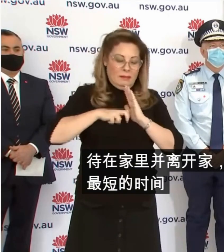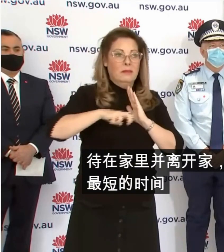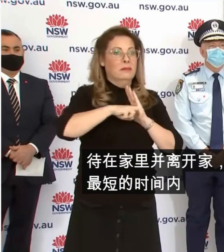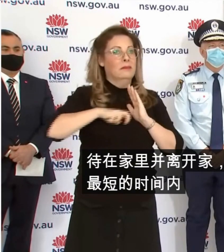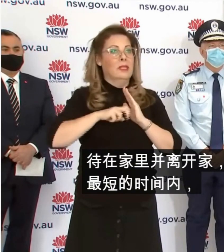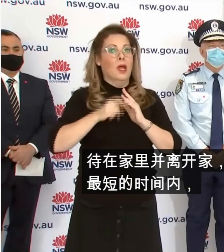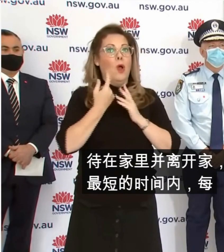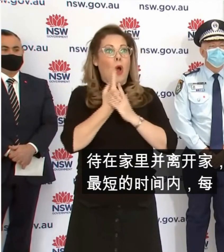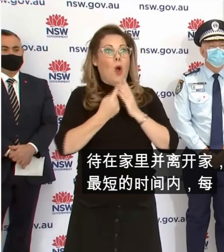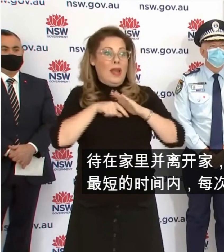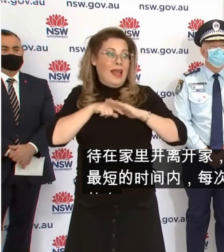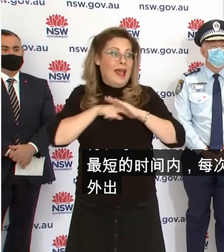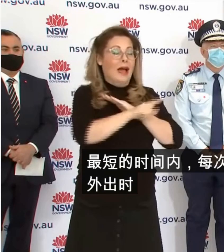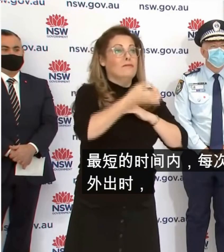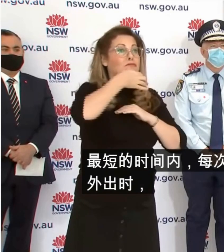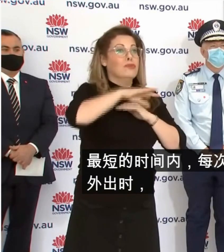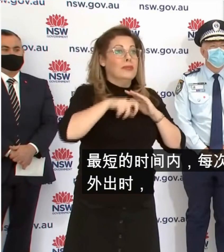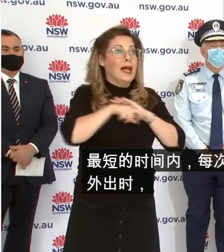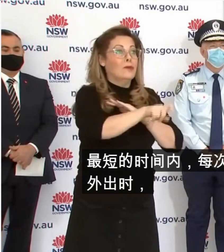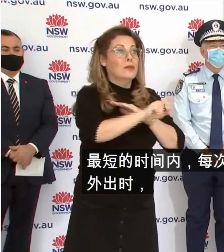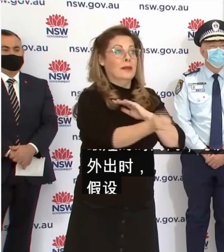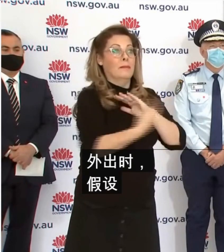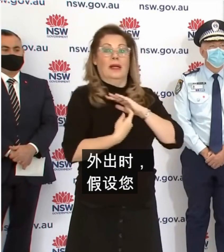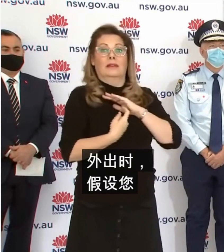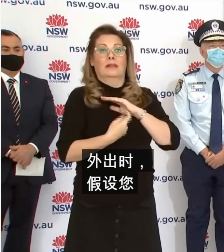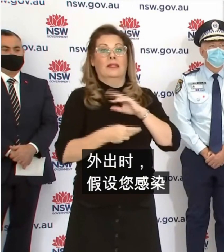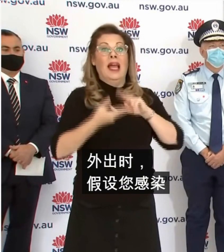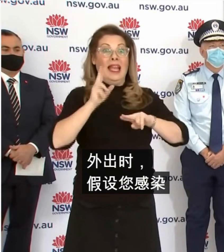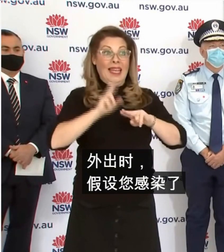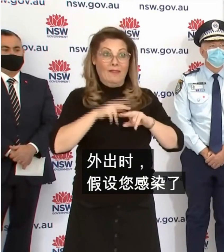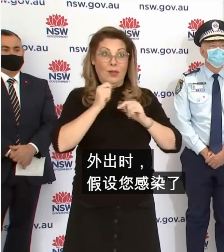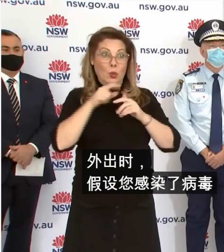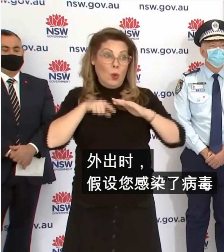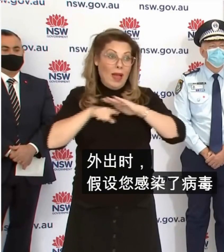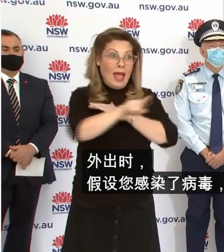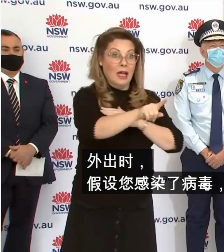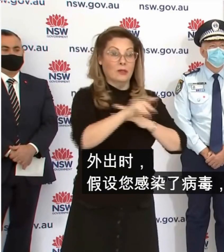minimum of time, and every time you're out and about, assume you have